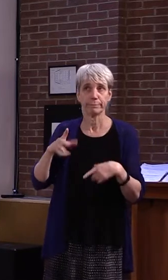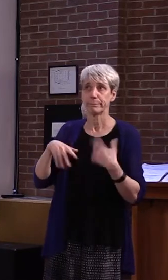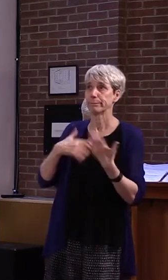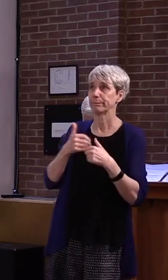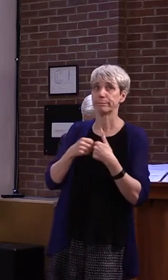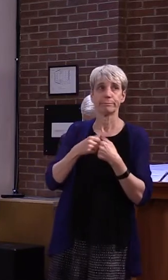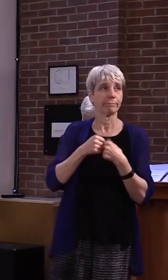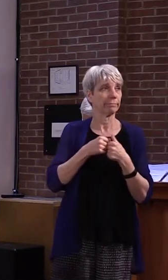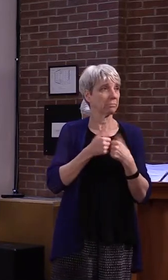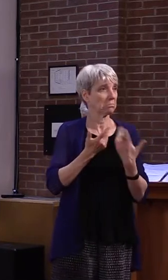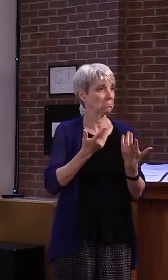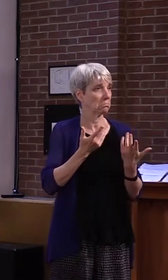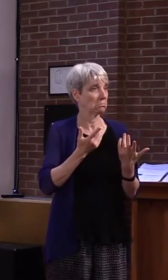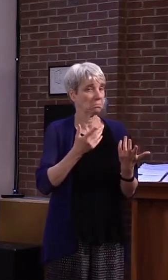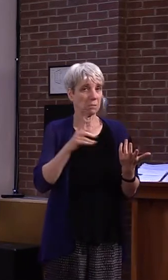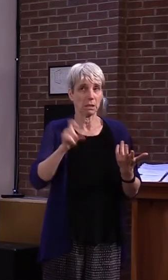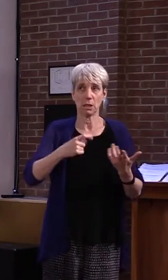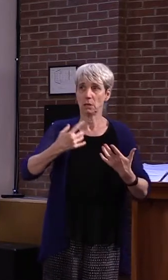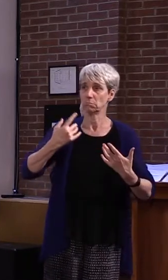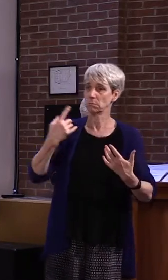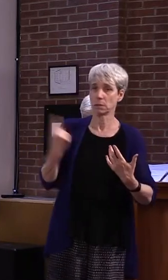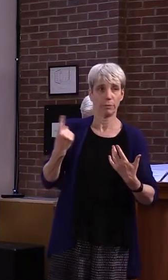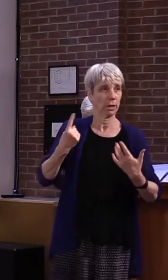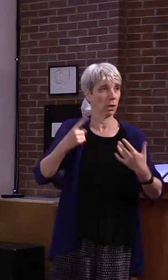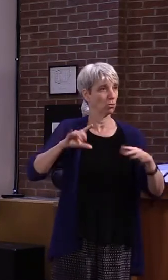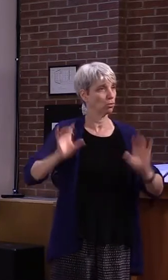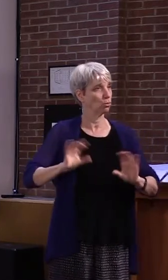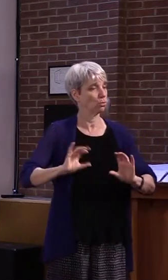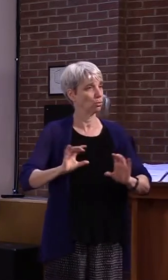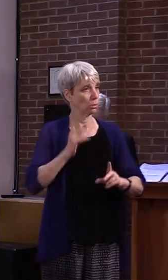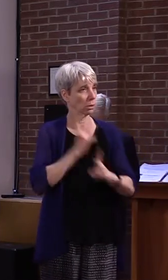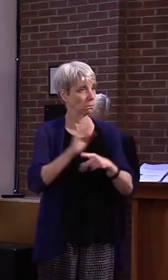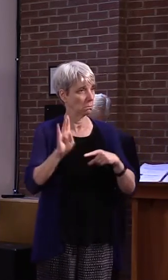want to, you know, maybe get their hands dirty and